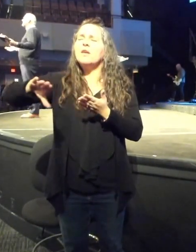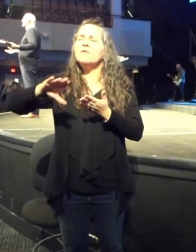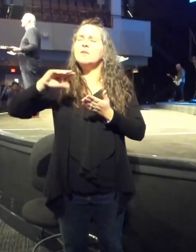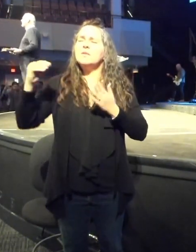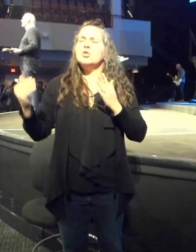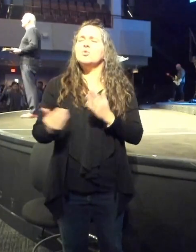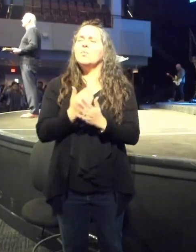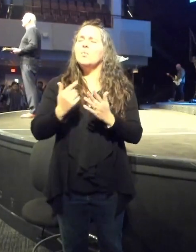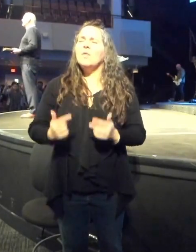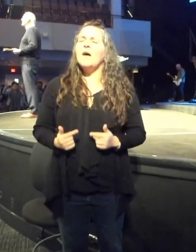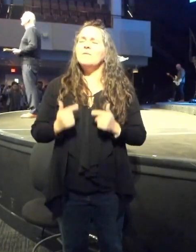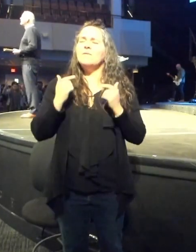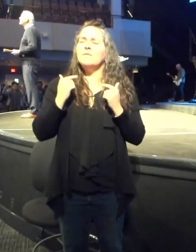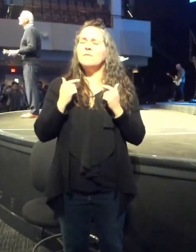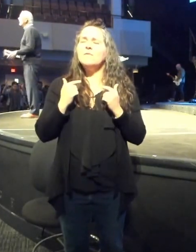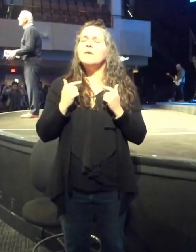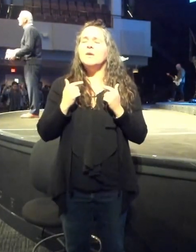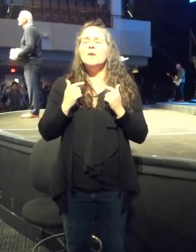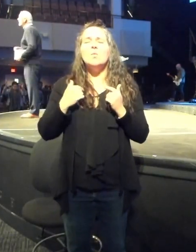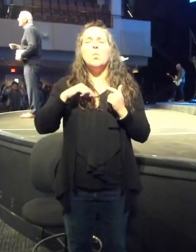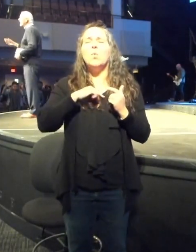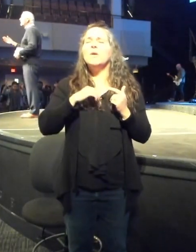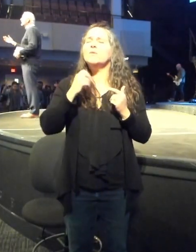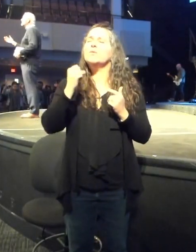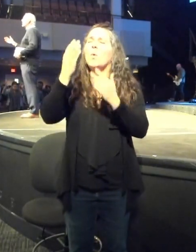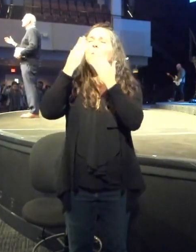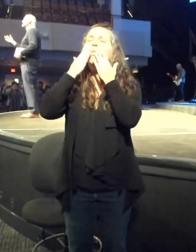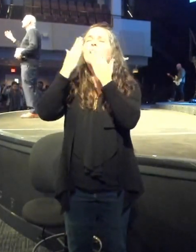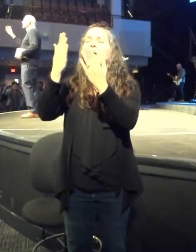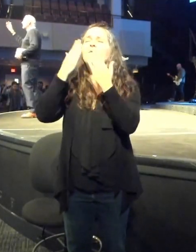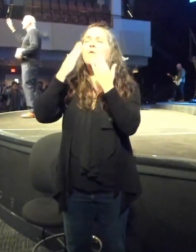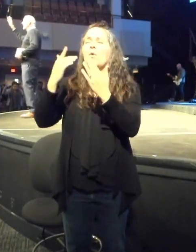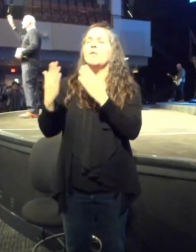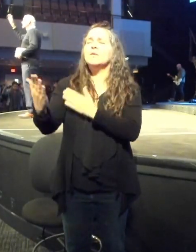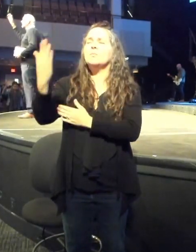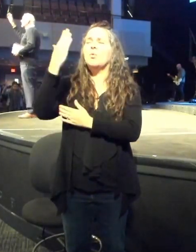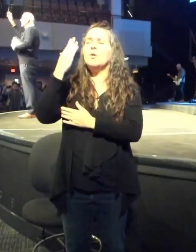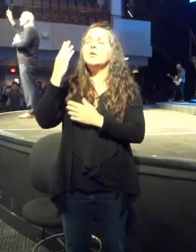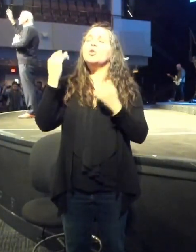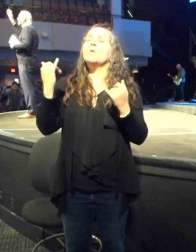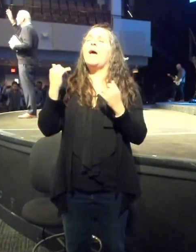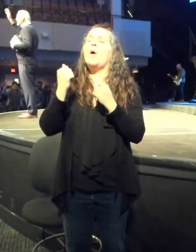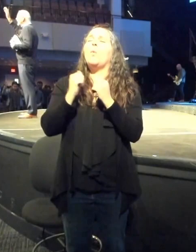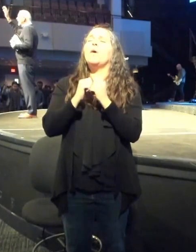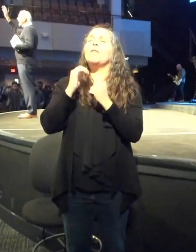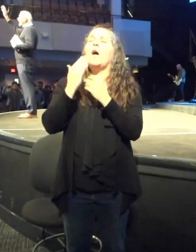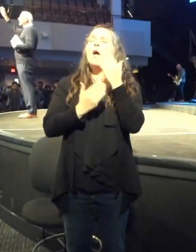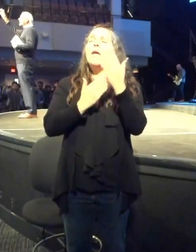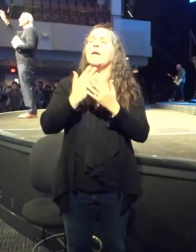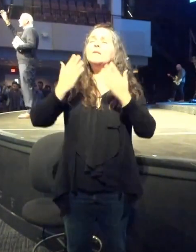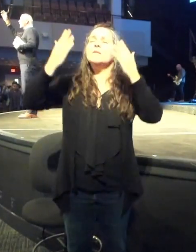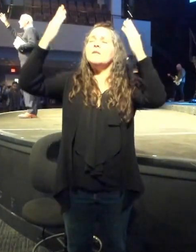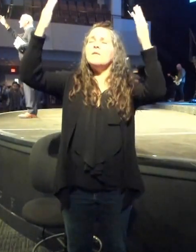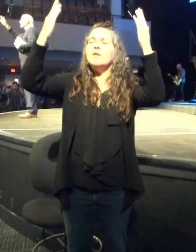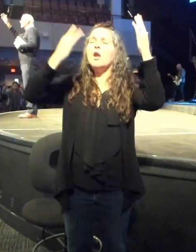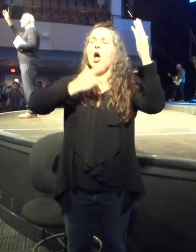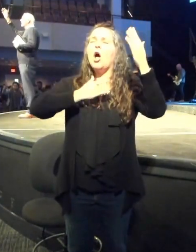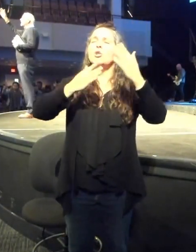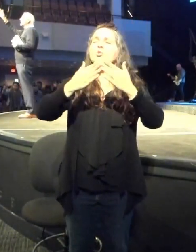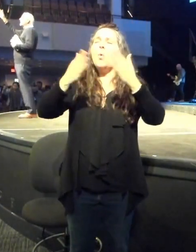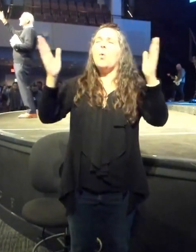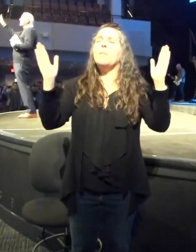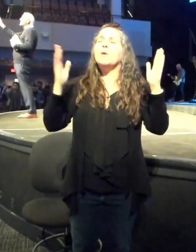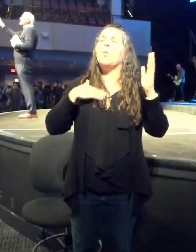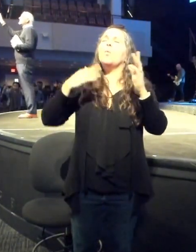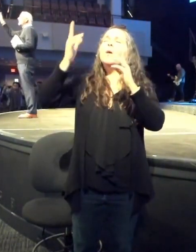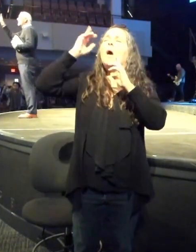new start. Lord, for that we're so very grateful and thankful this morning. So, Lord, with hands lifted, with hearts open, we honor You and we praise You and we thank